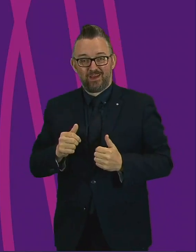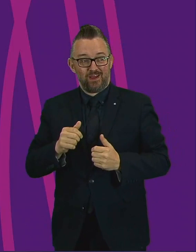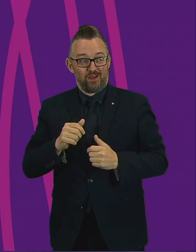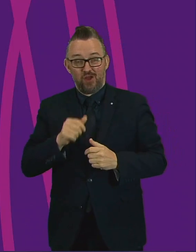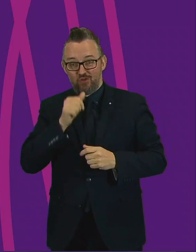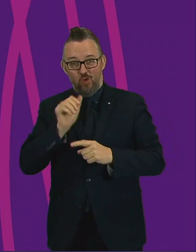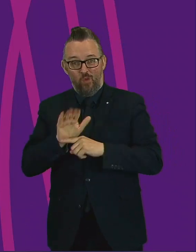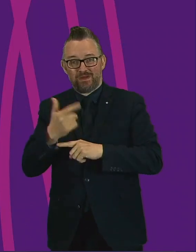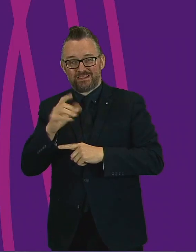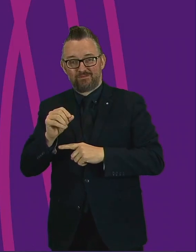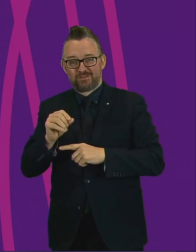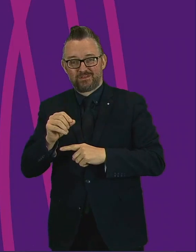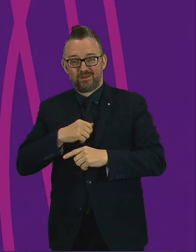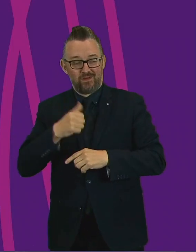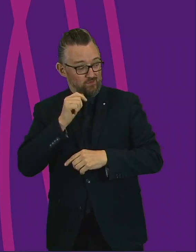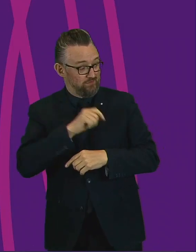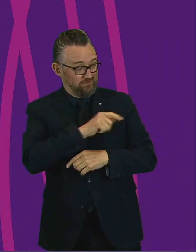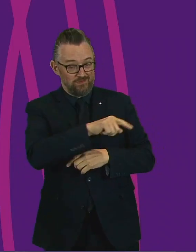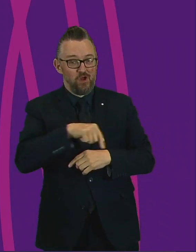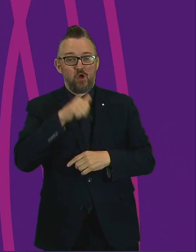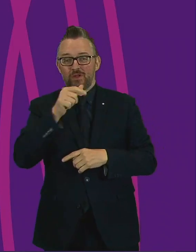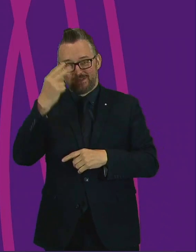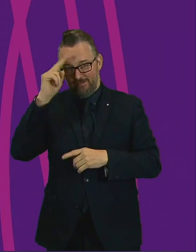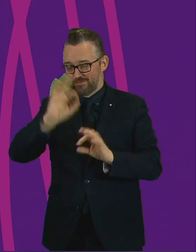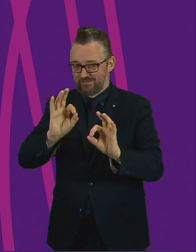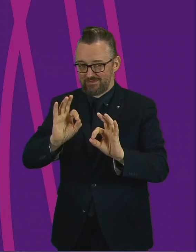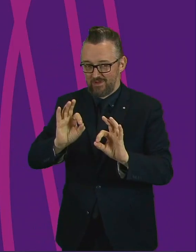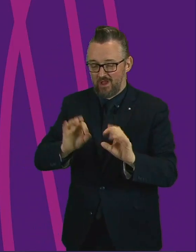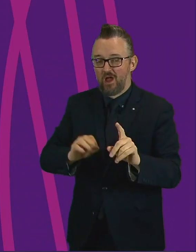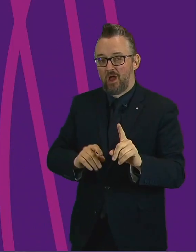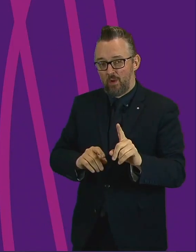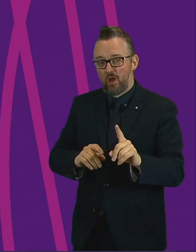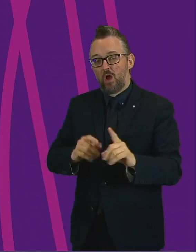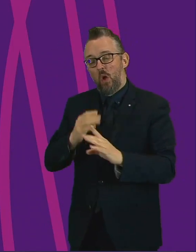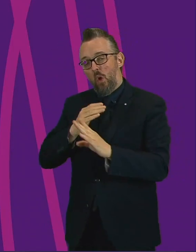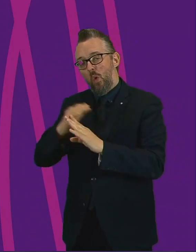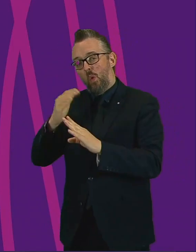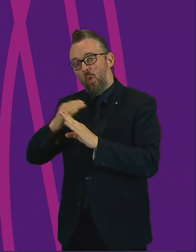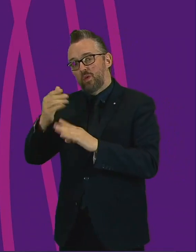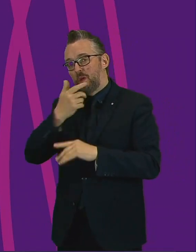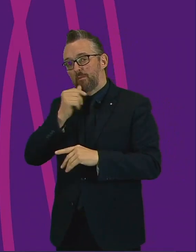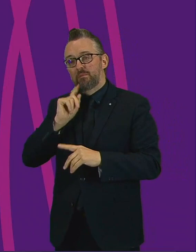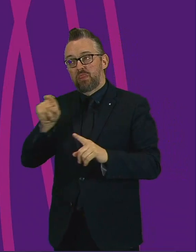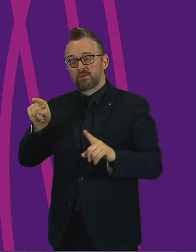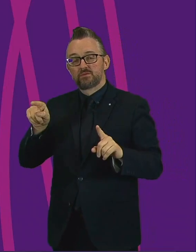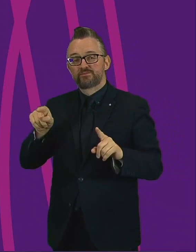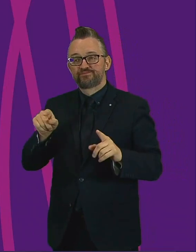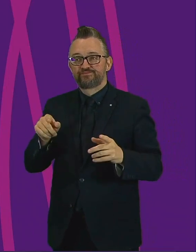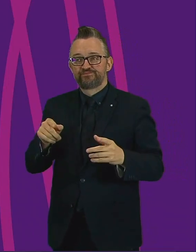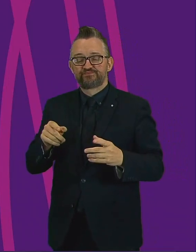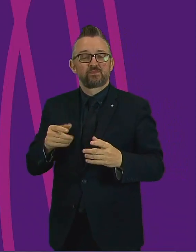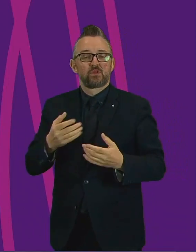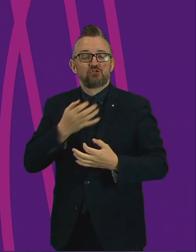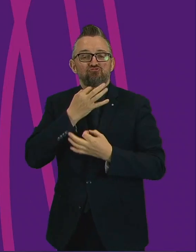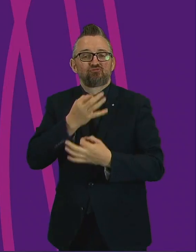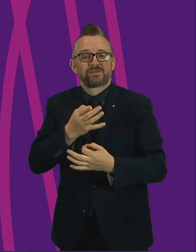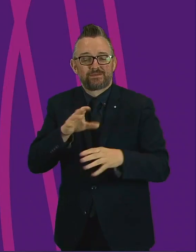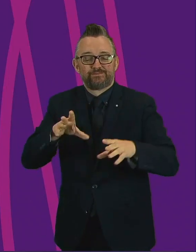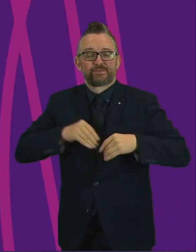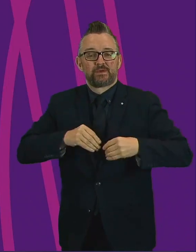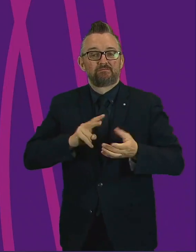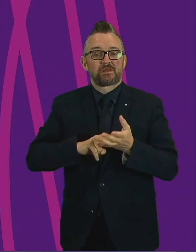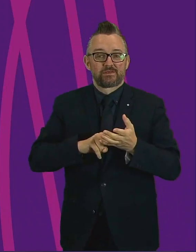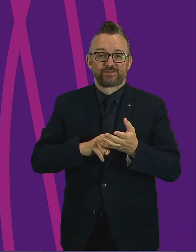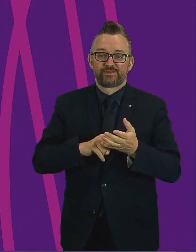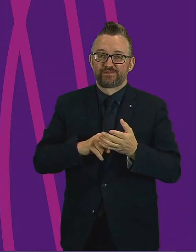out. But it is the case that older people generally are more at risk of this virus than the population generally,